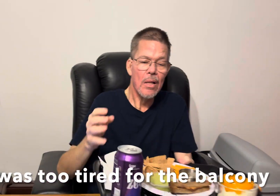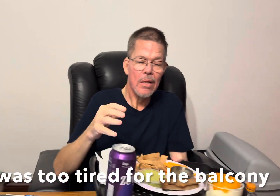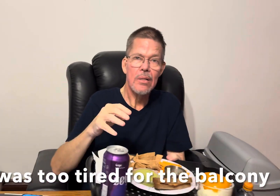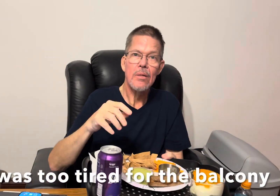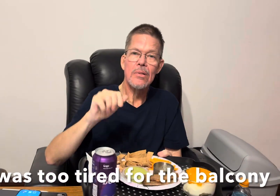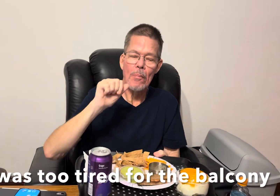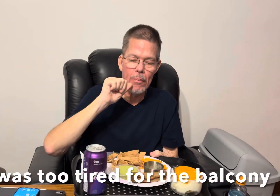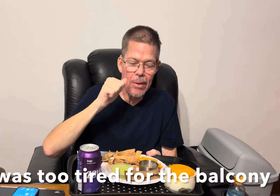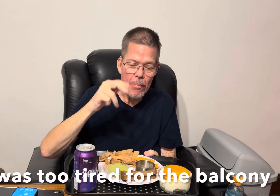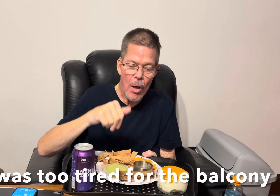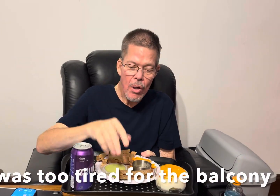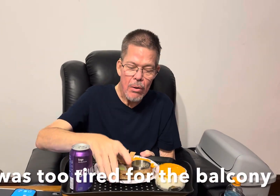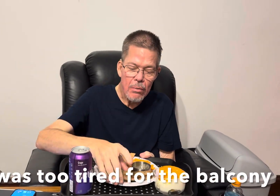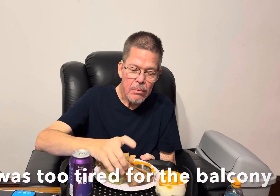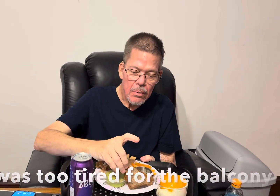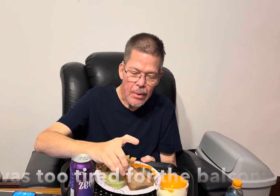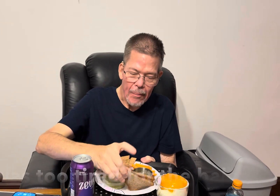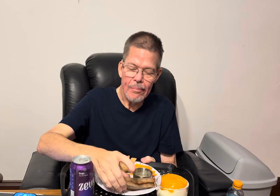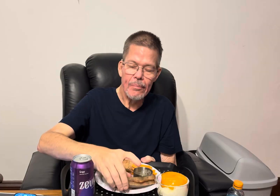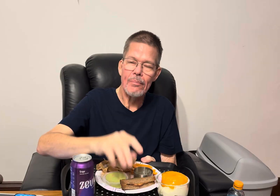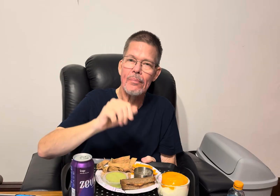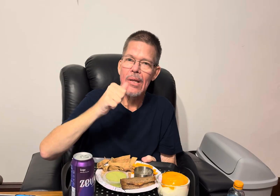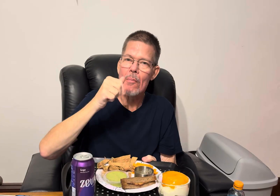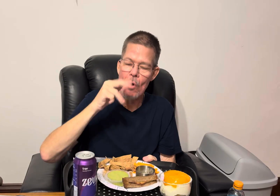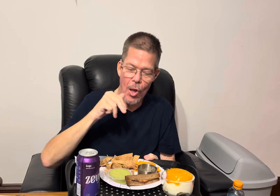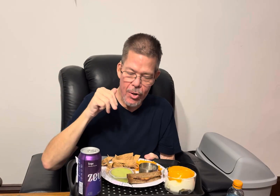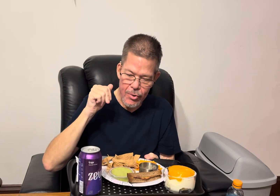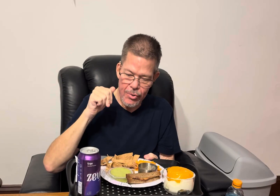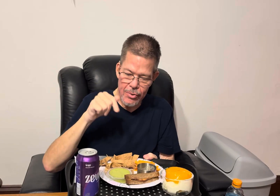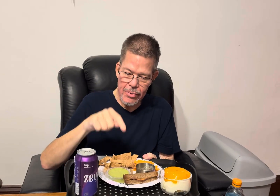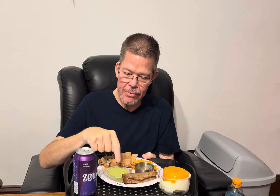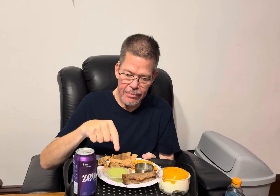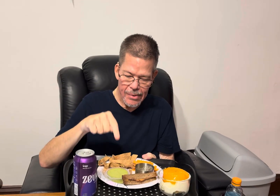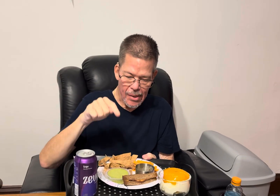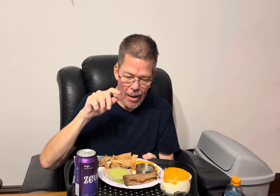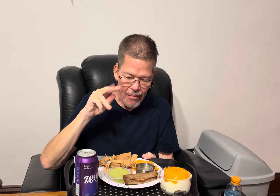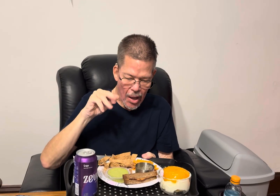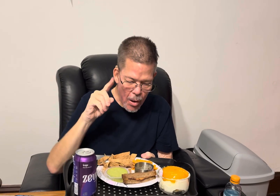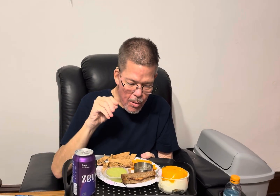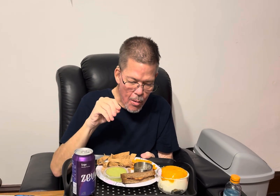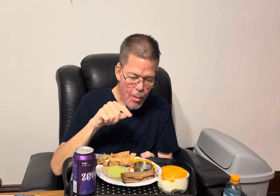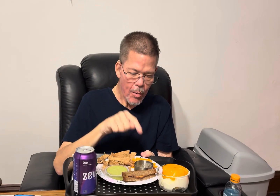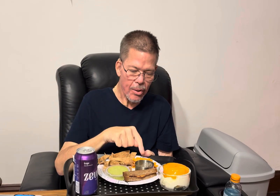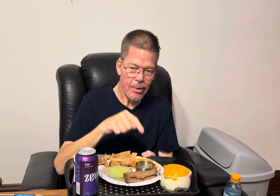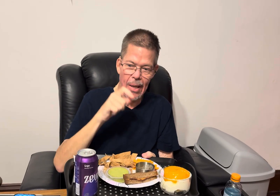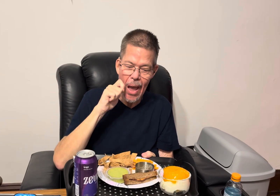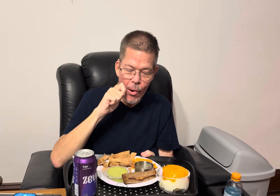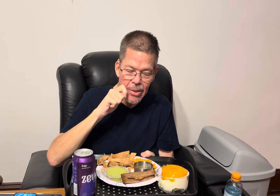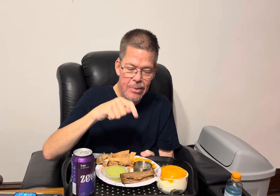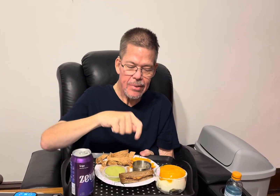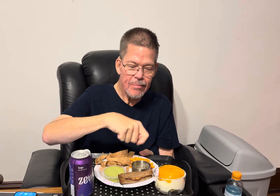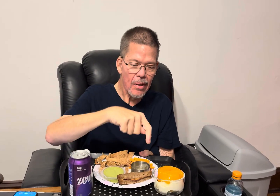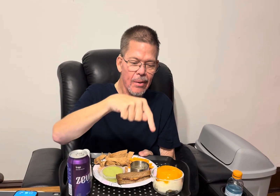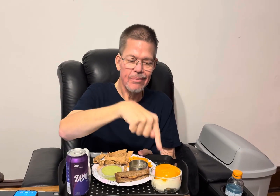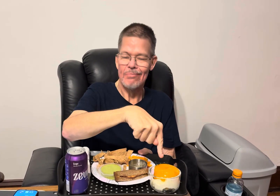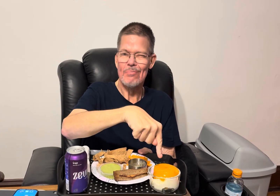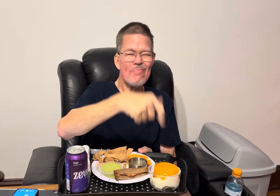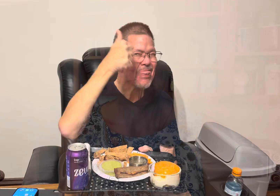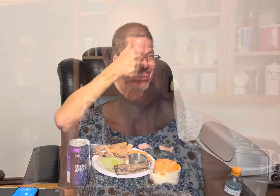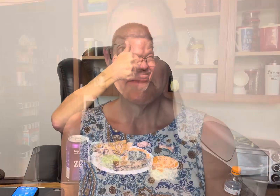Peanut butter sandwich. avocado, carrots,